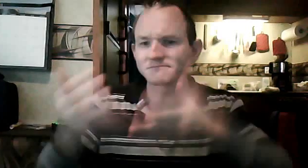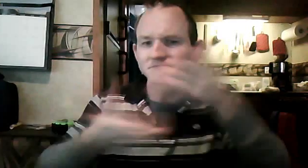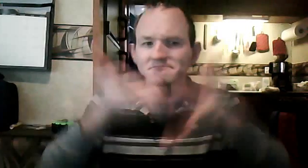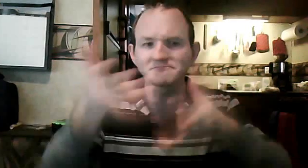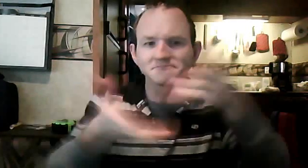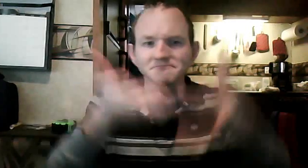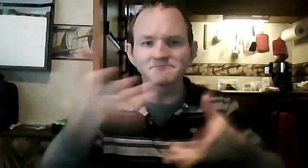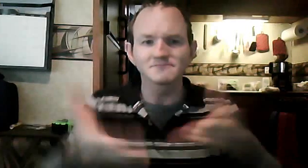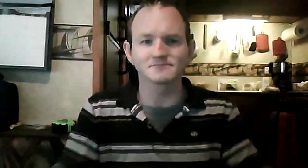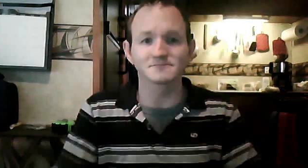a low not tomorrow